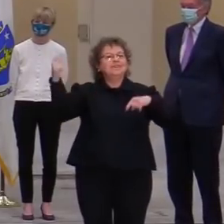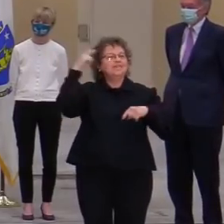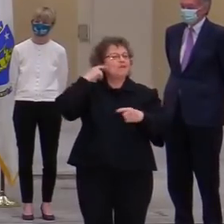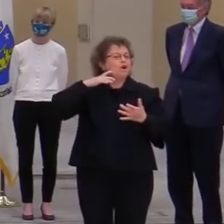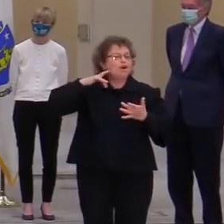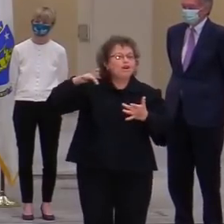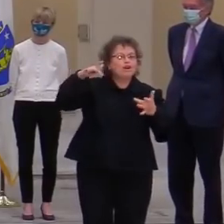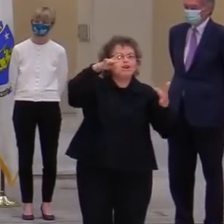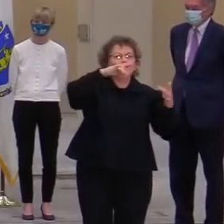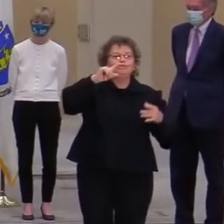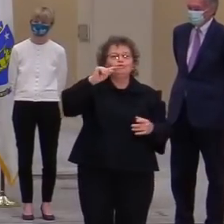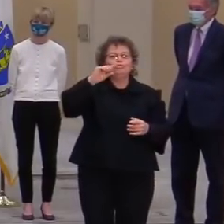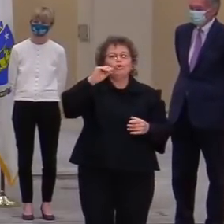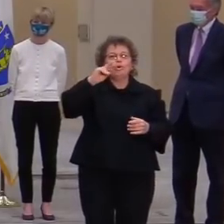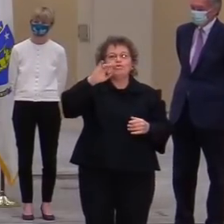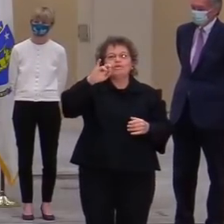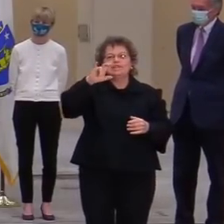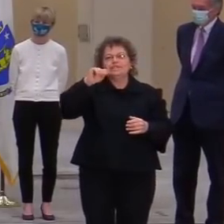economy for a really long time.